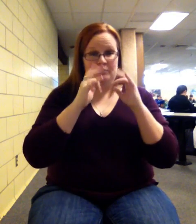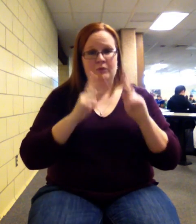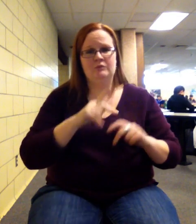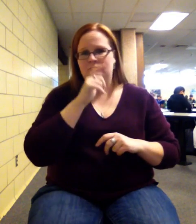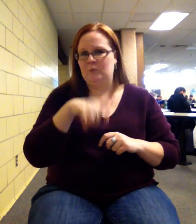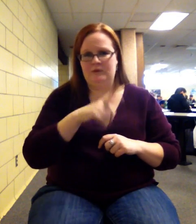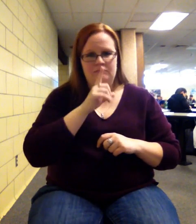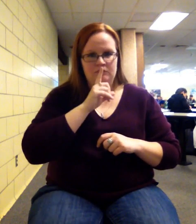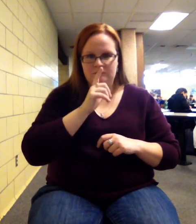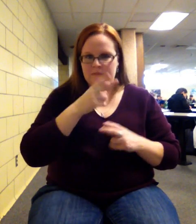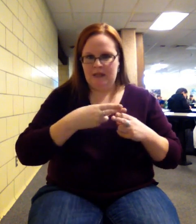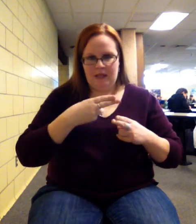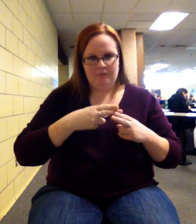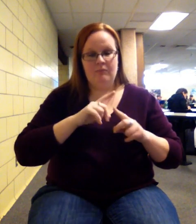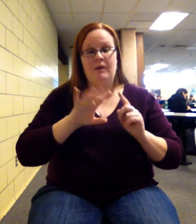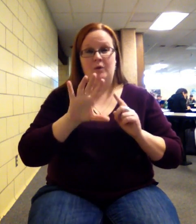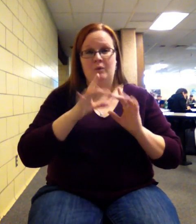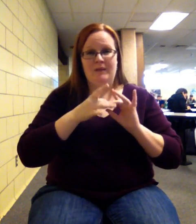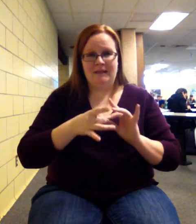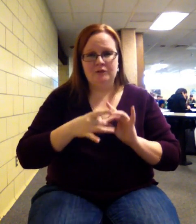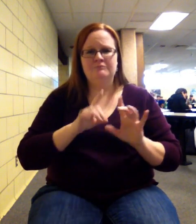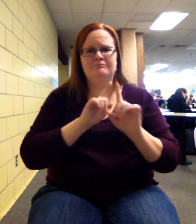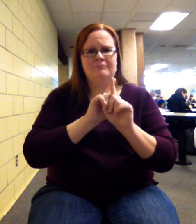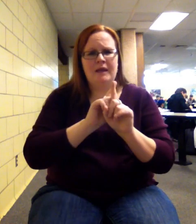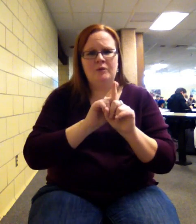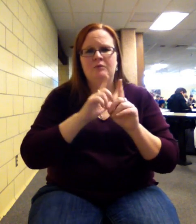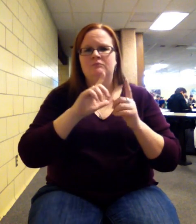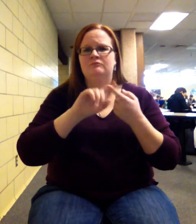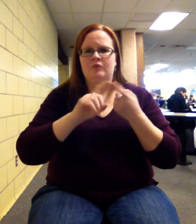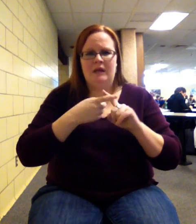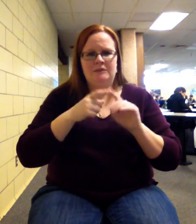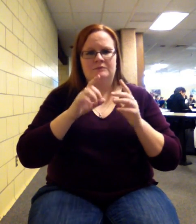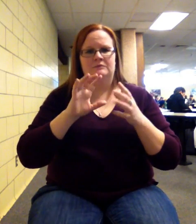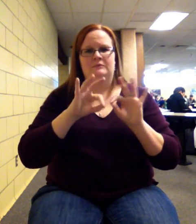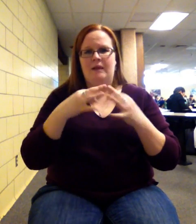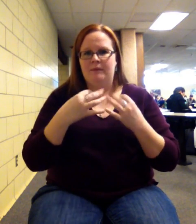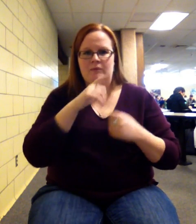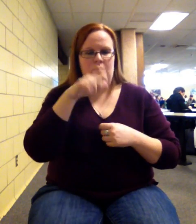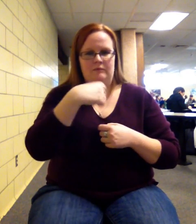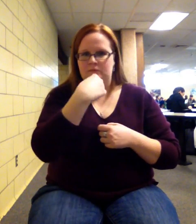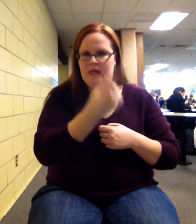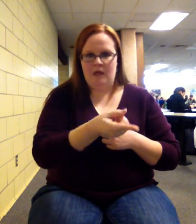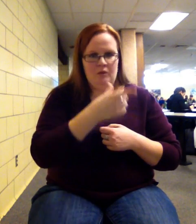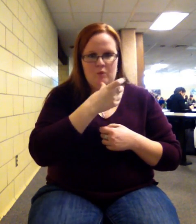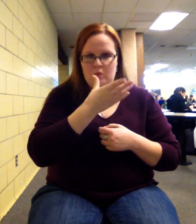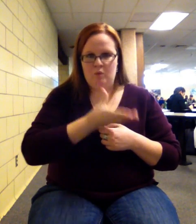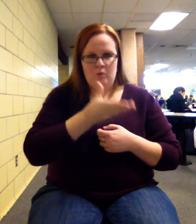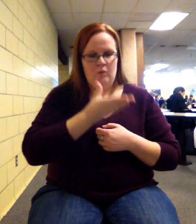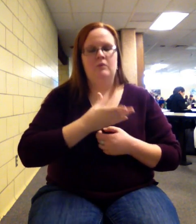name, just the relationship to them, such as a mentor, a friend, or a family member, so you don't have to expose who they are. I'm saying I want you to write 1